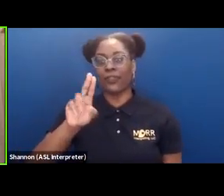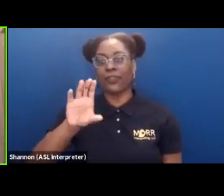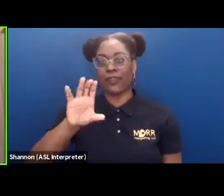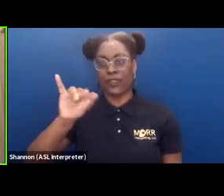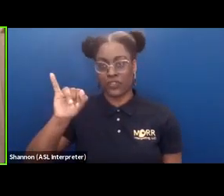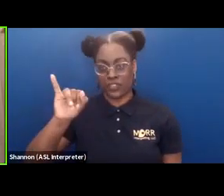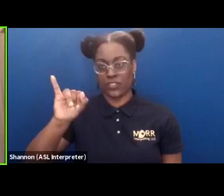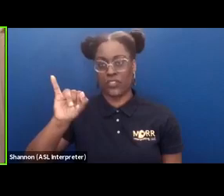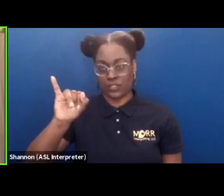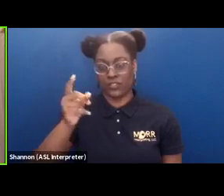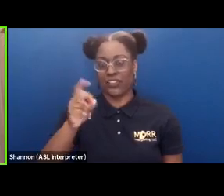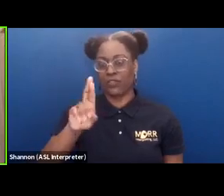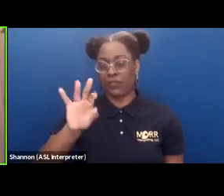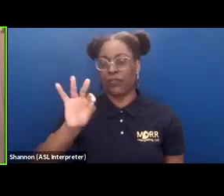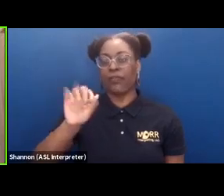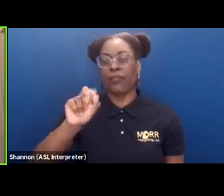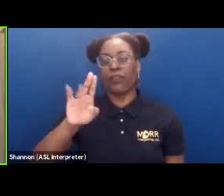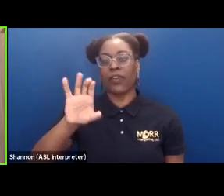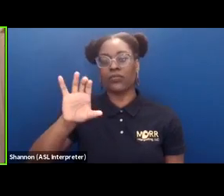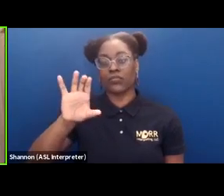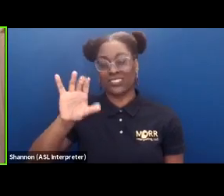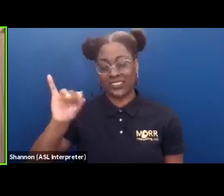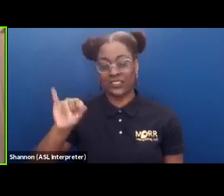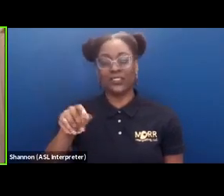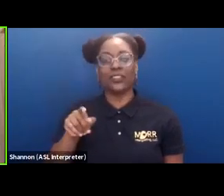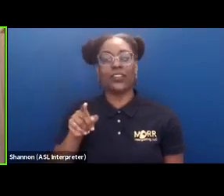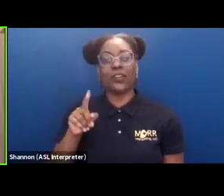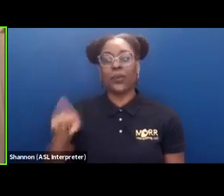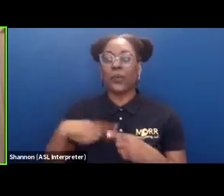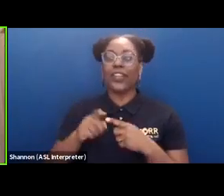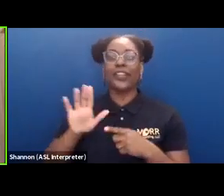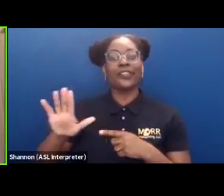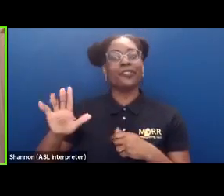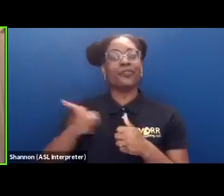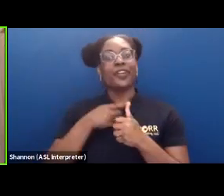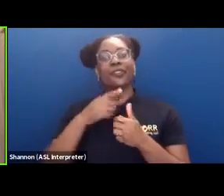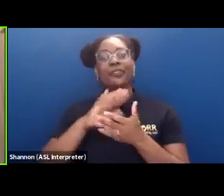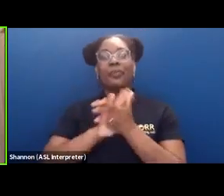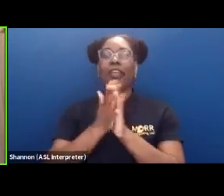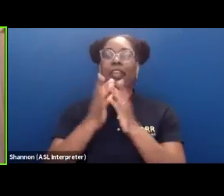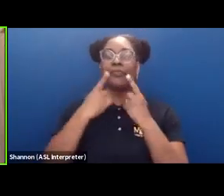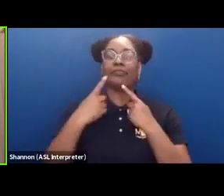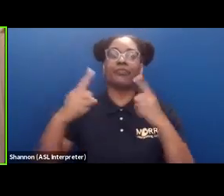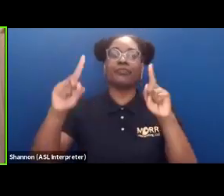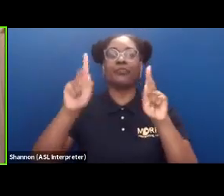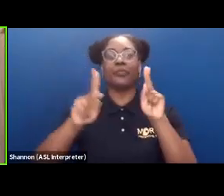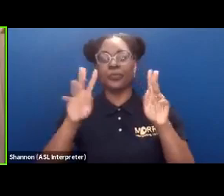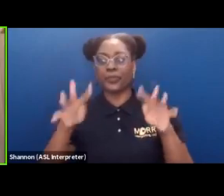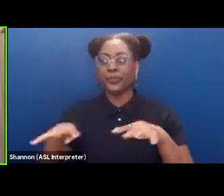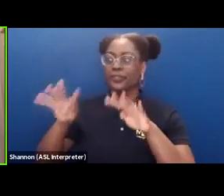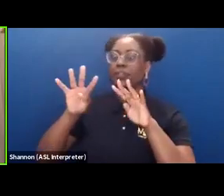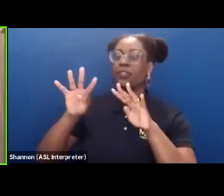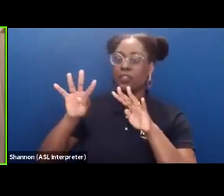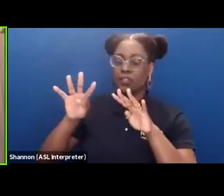and diseases, right? So Dr. Fauci first came to fame during the beginnings of